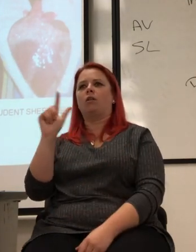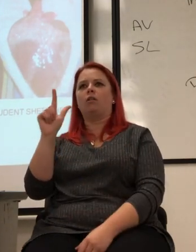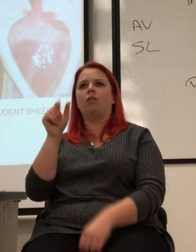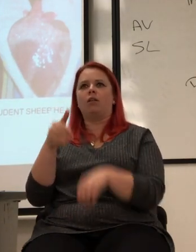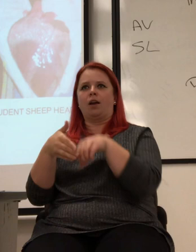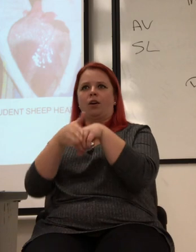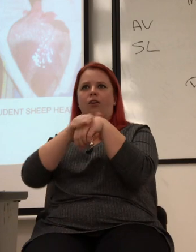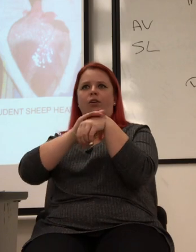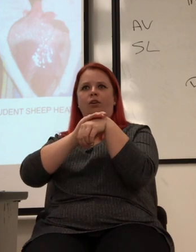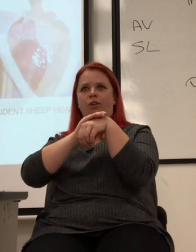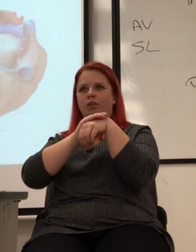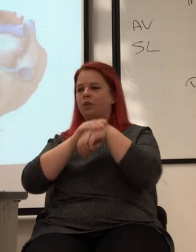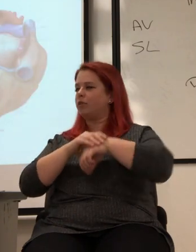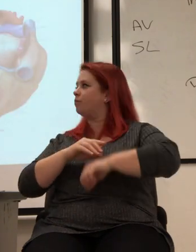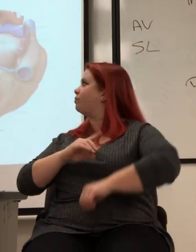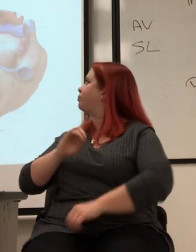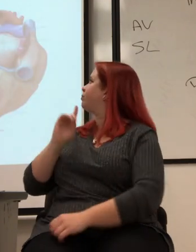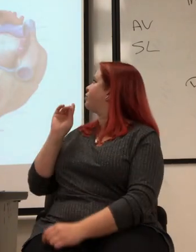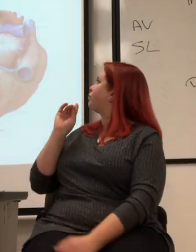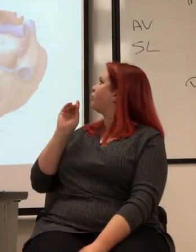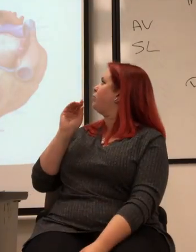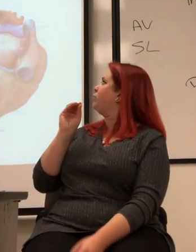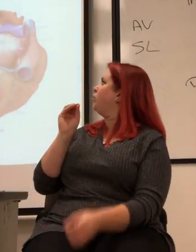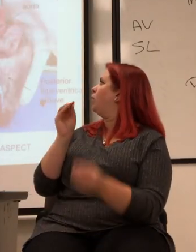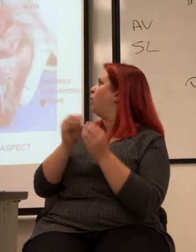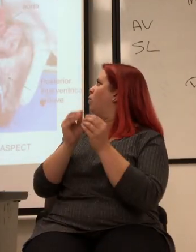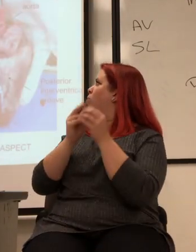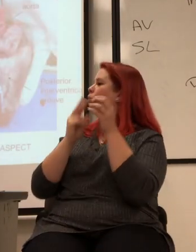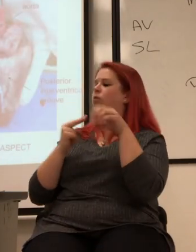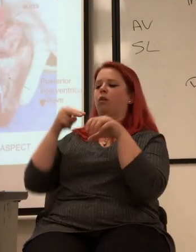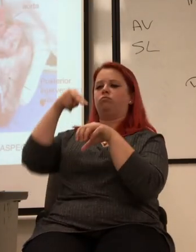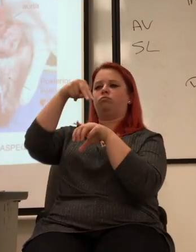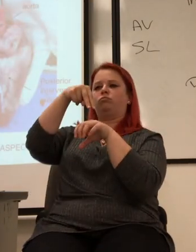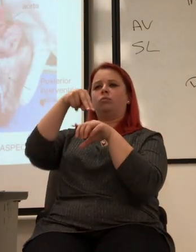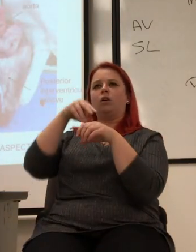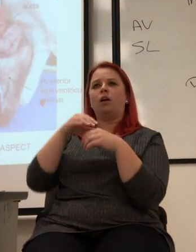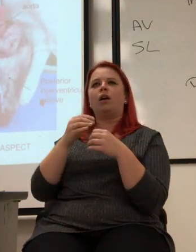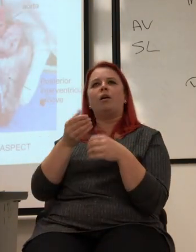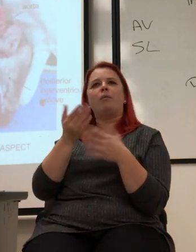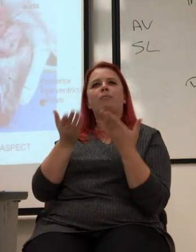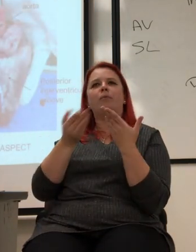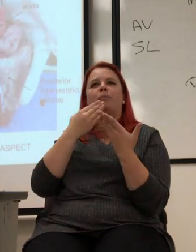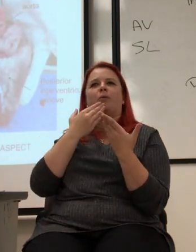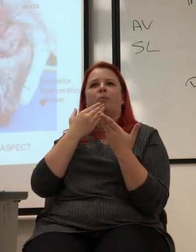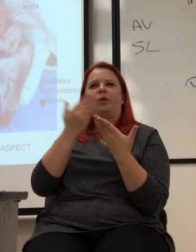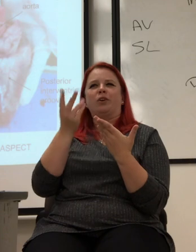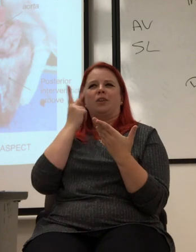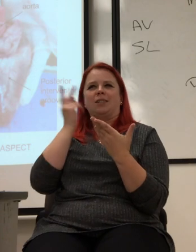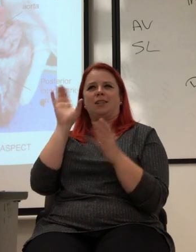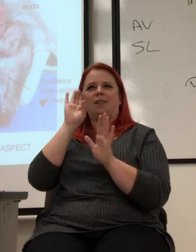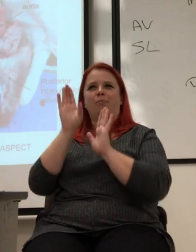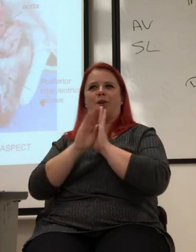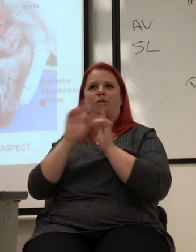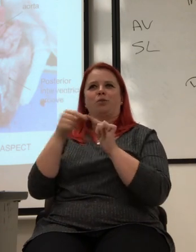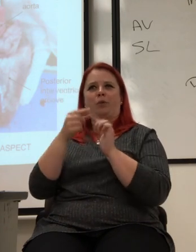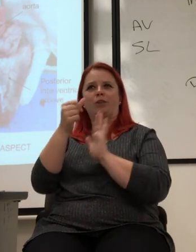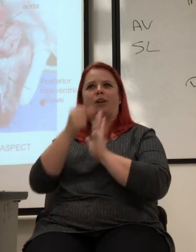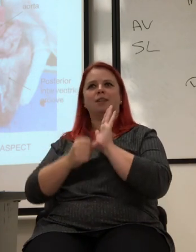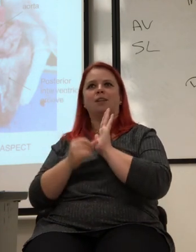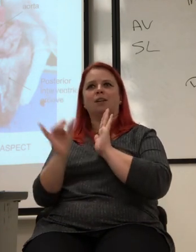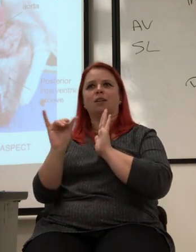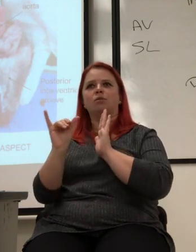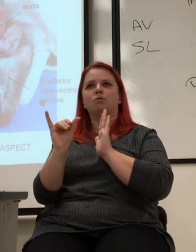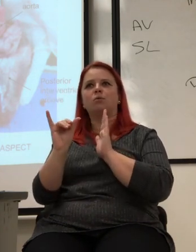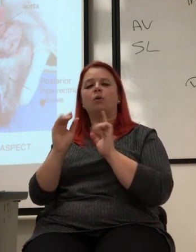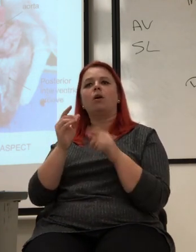visceral layer of the pericardium. There's a posterior view, and this might be good to like look at as you're doing the dissection. I have some things labeled there. Again, the